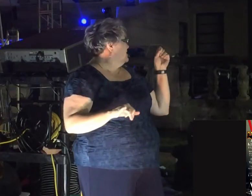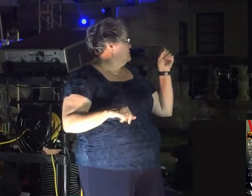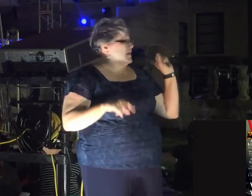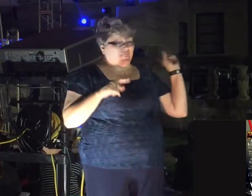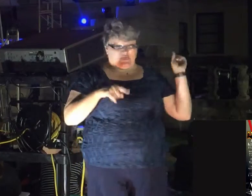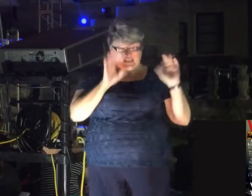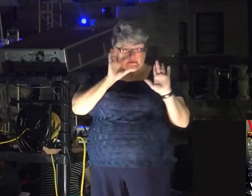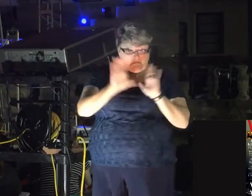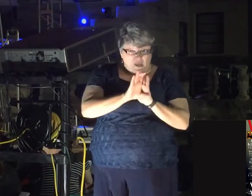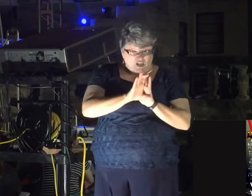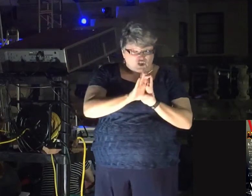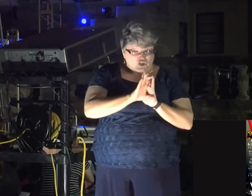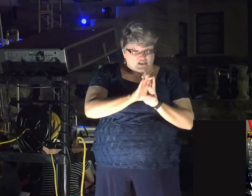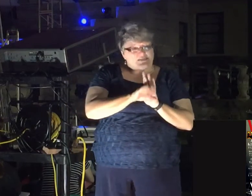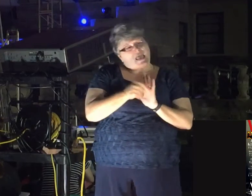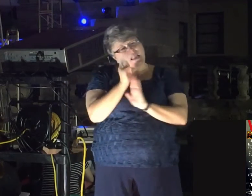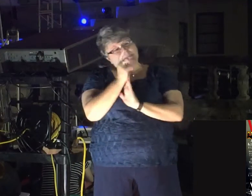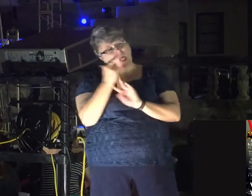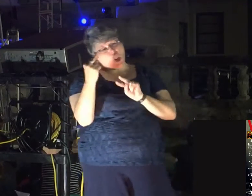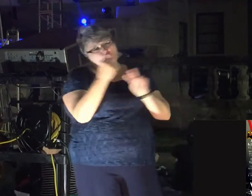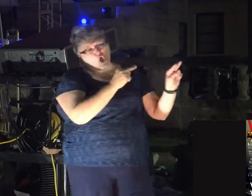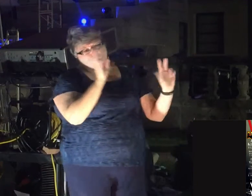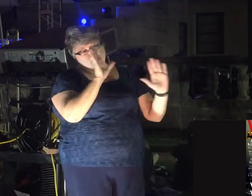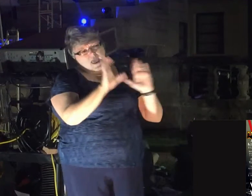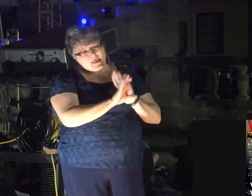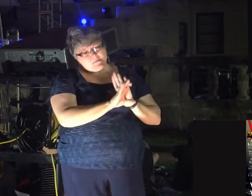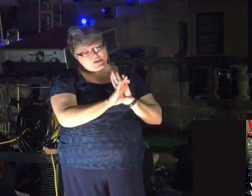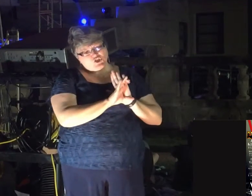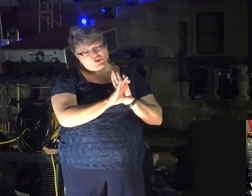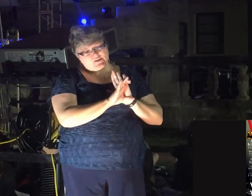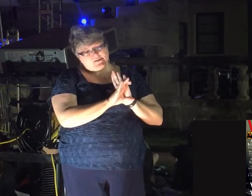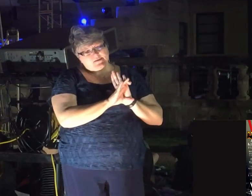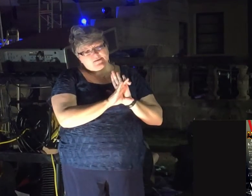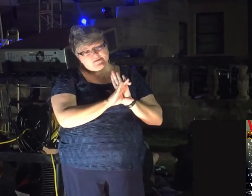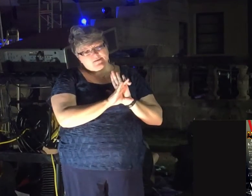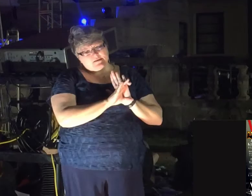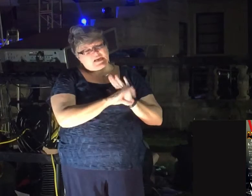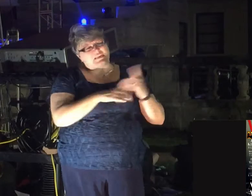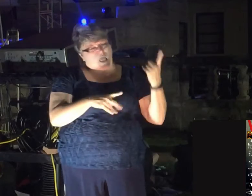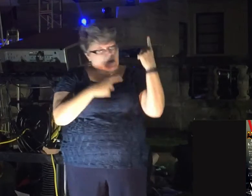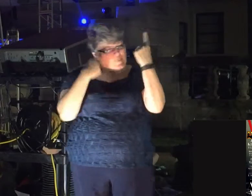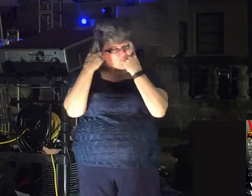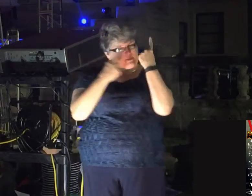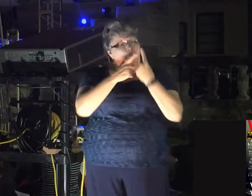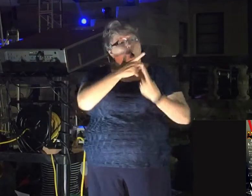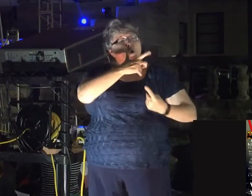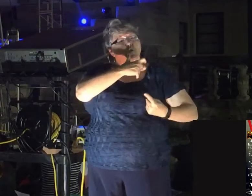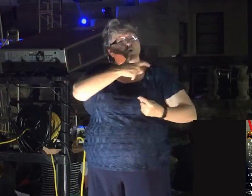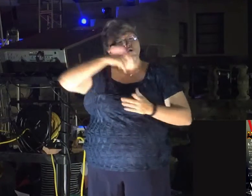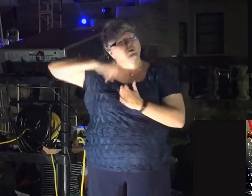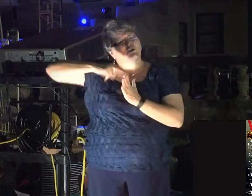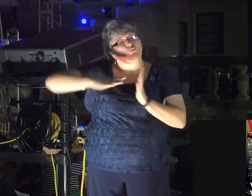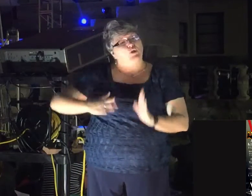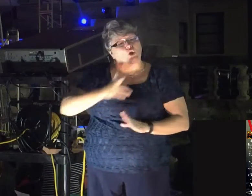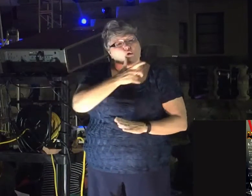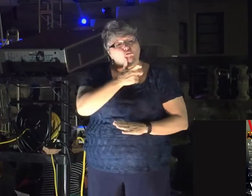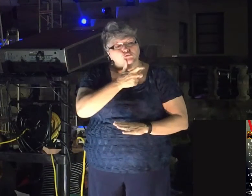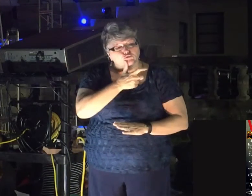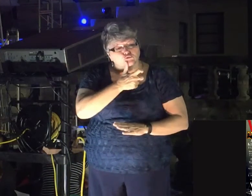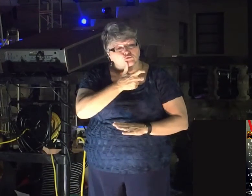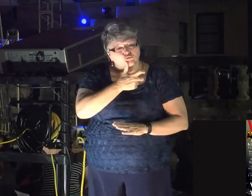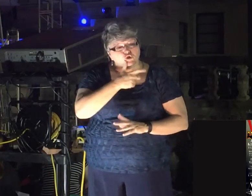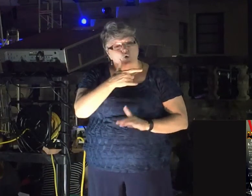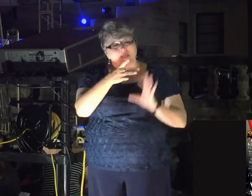one. But this image, she said, take a minute and look at that image. Now think about who's the